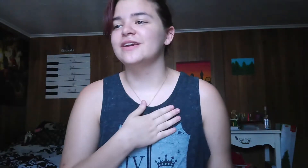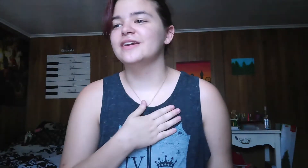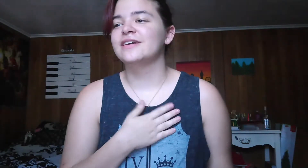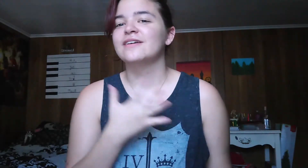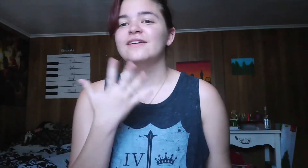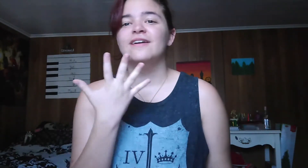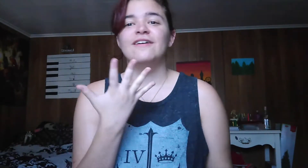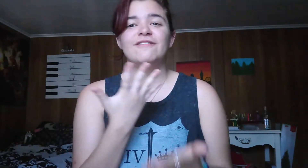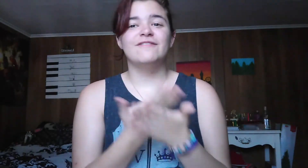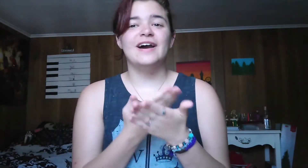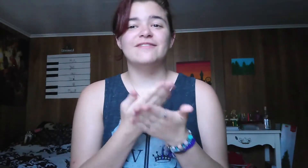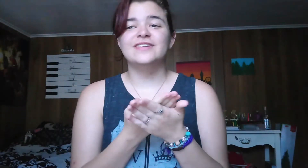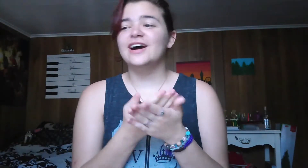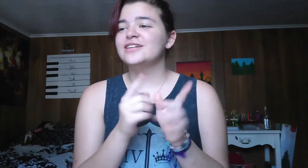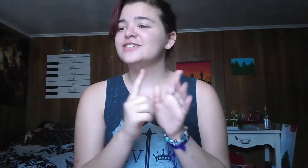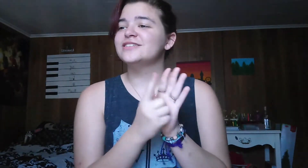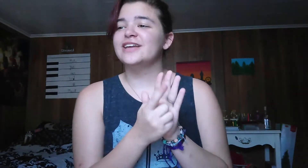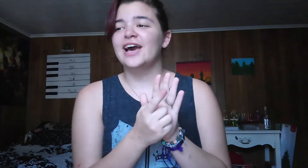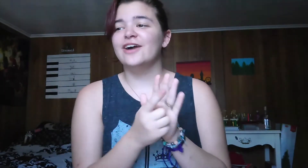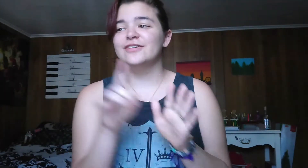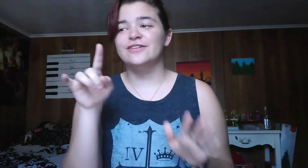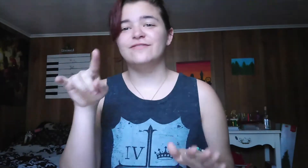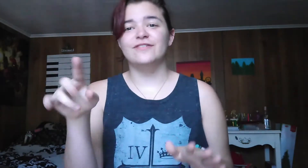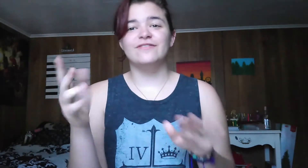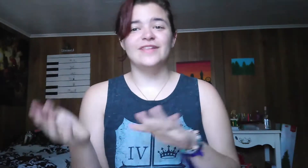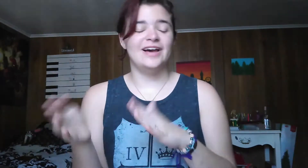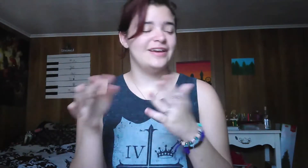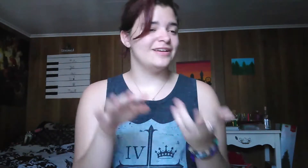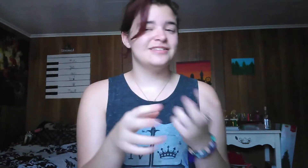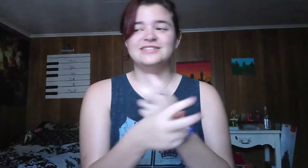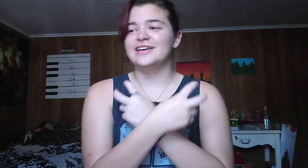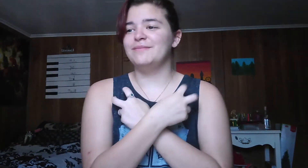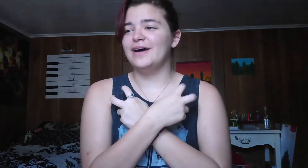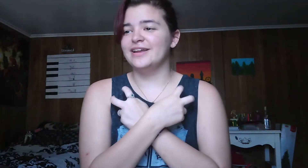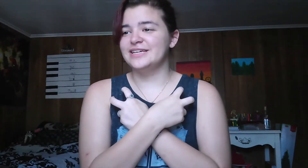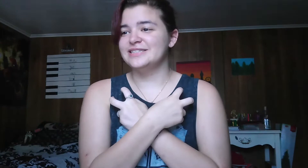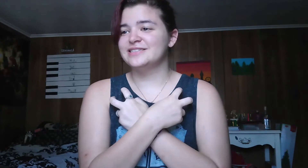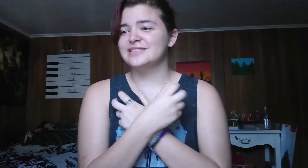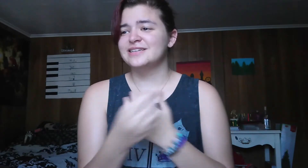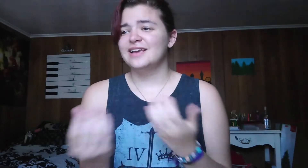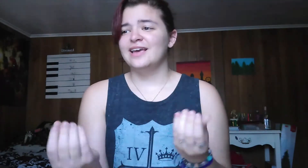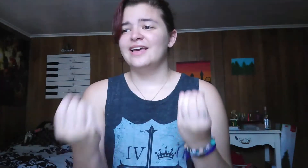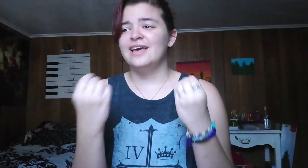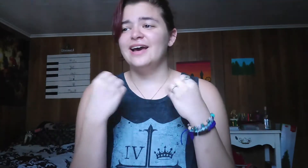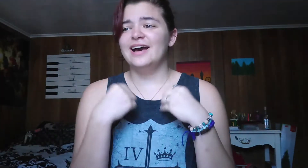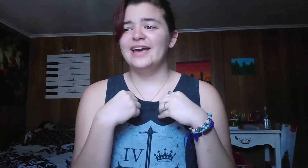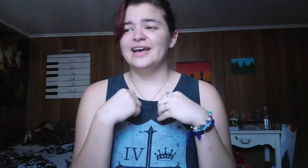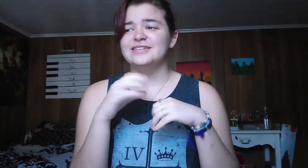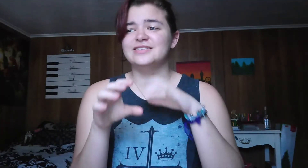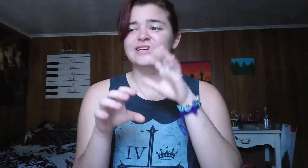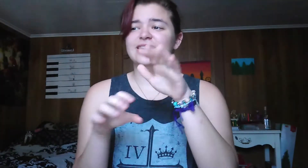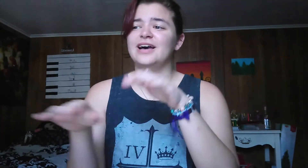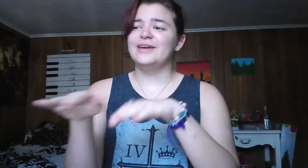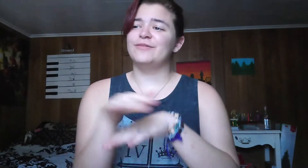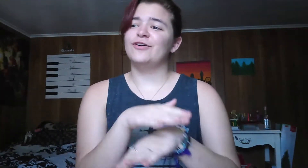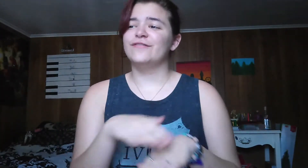me. $5 an hour for flying dead bodies. I had to climb over